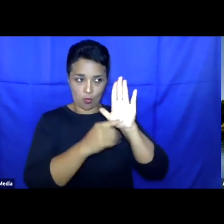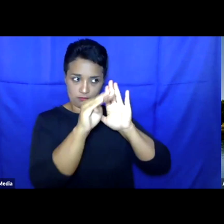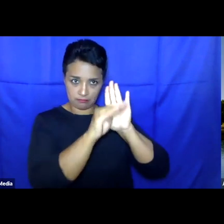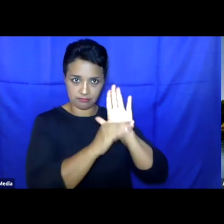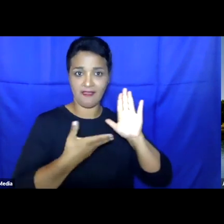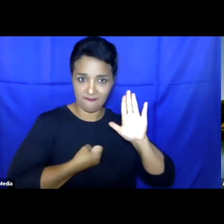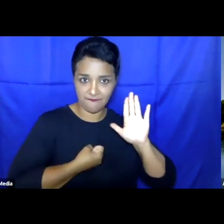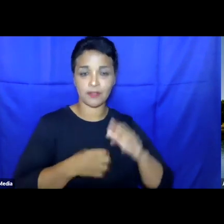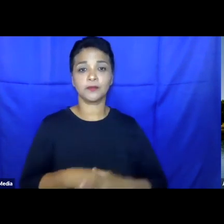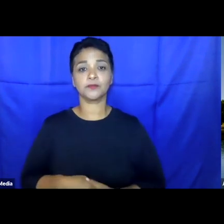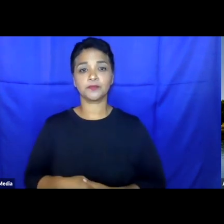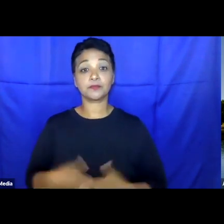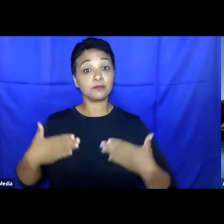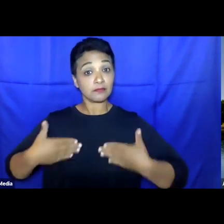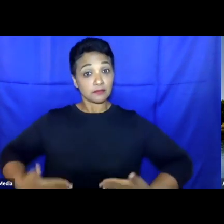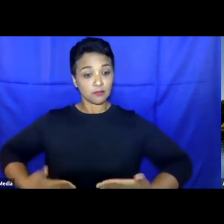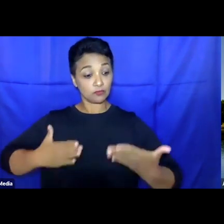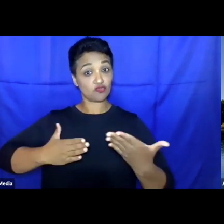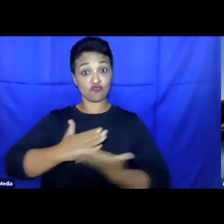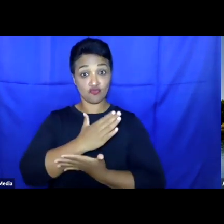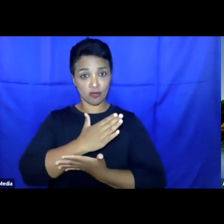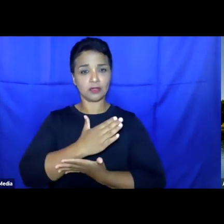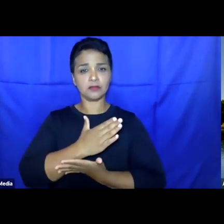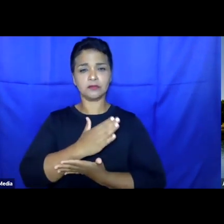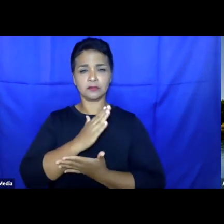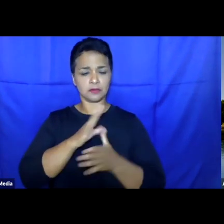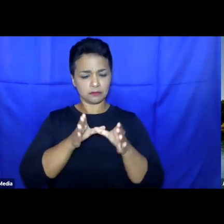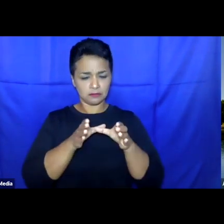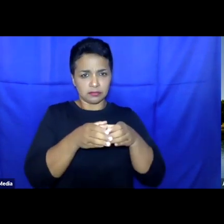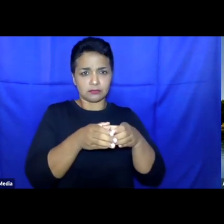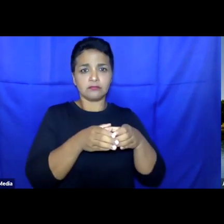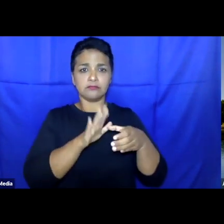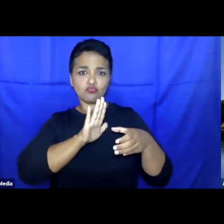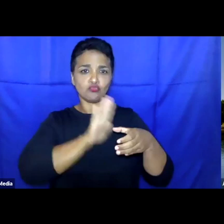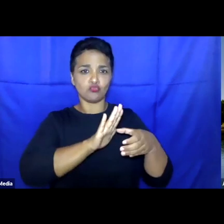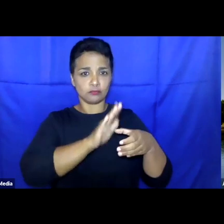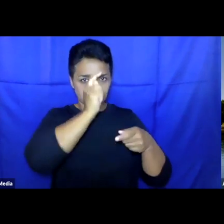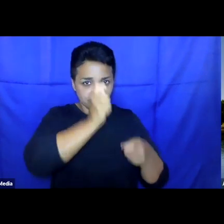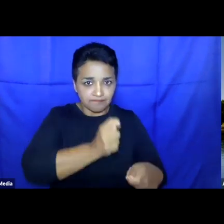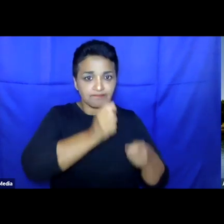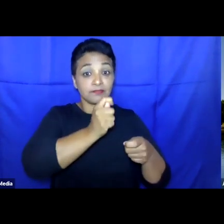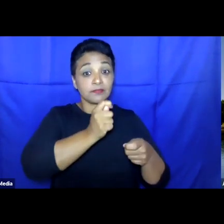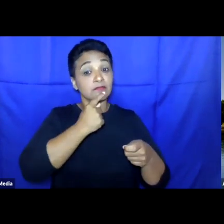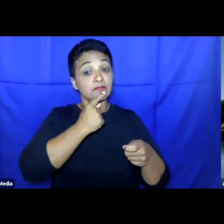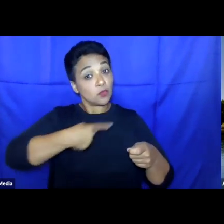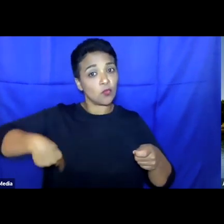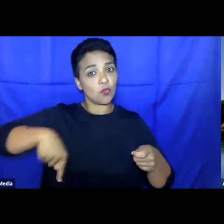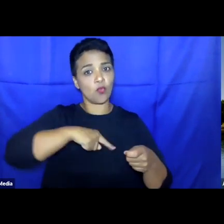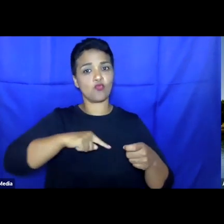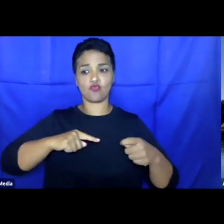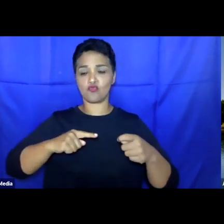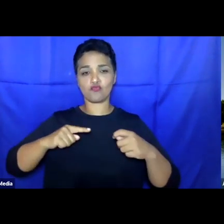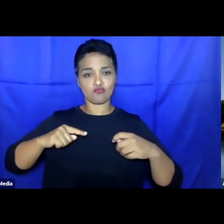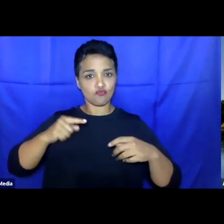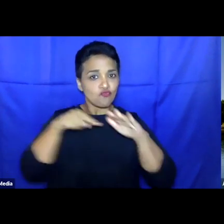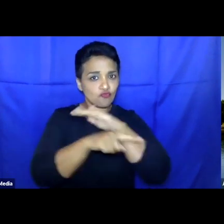that human rights are interdependent and indivisible, the duty to fulfill rights of refugees can engage a whole range of other rights, such